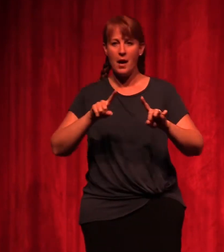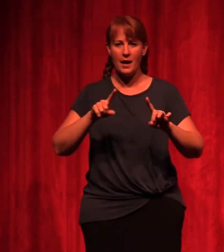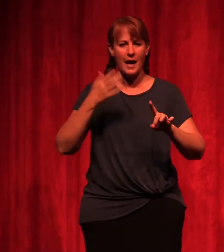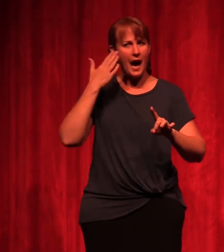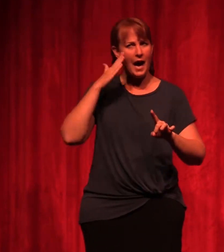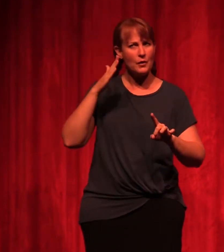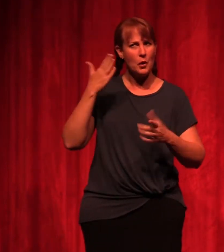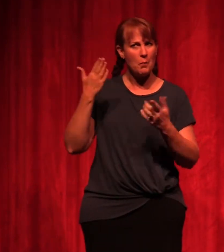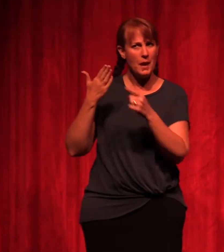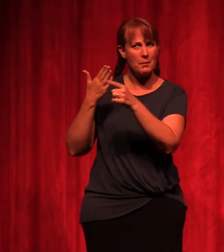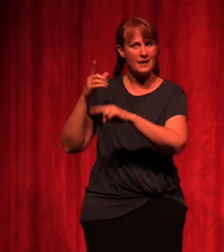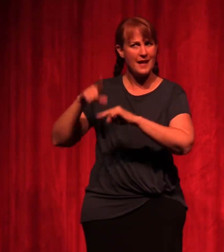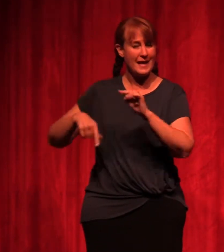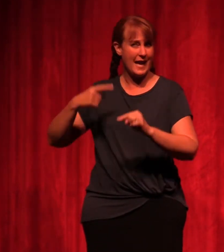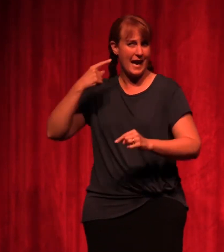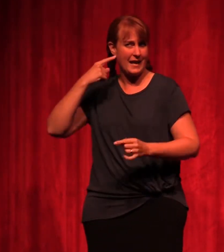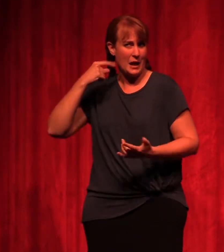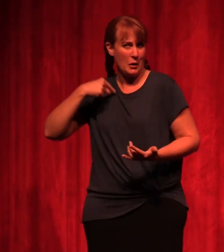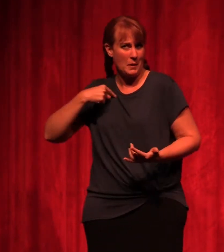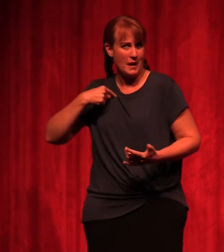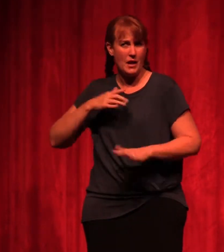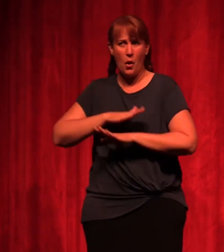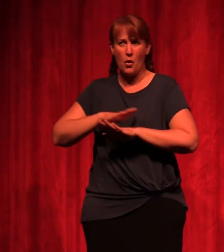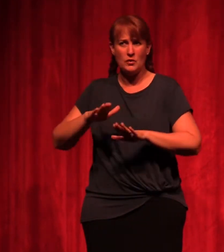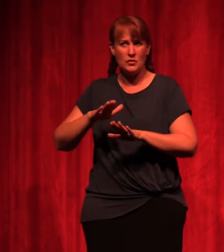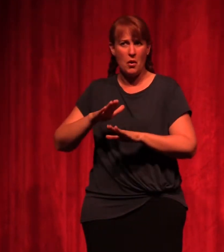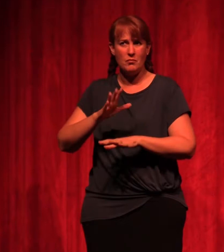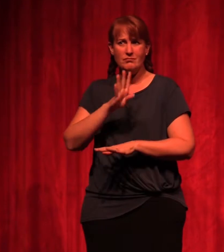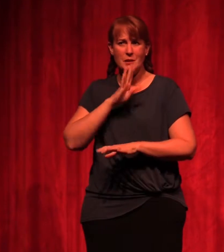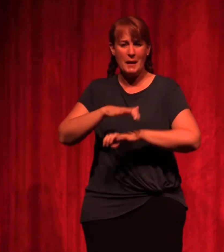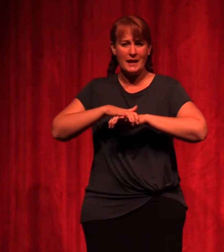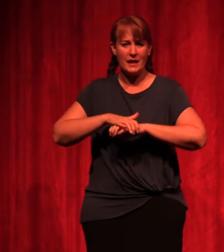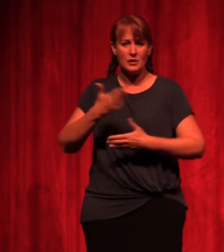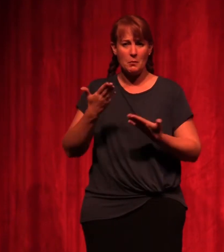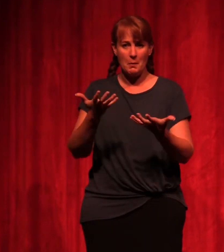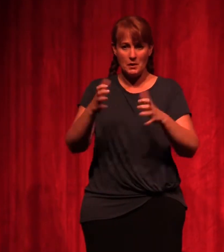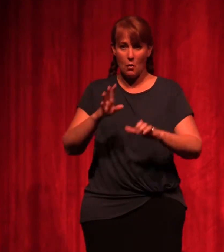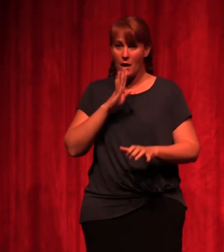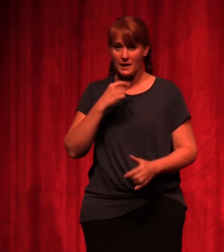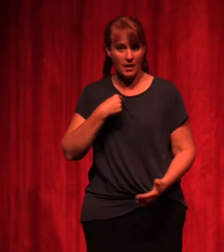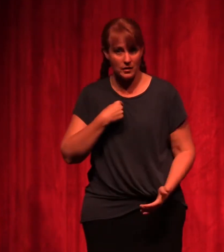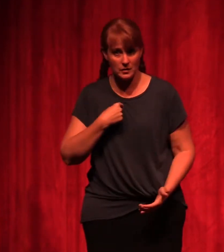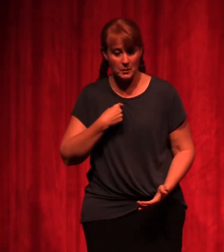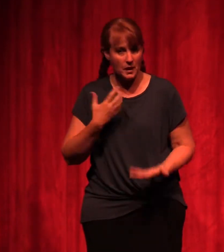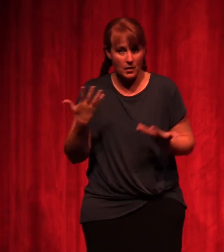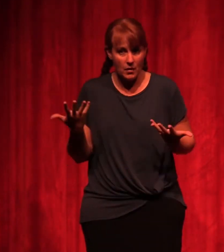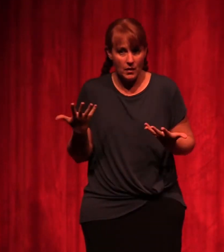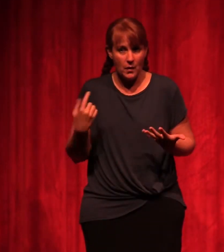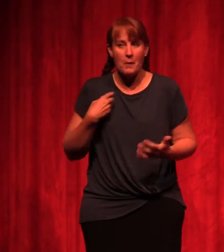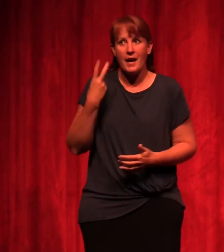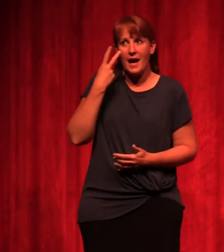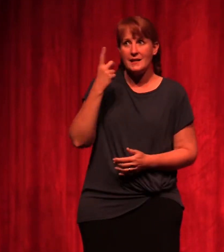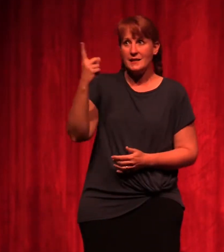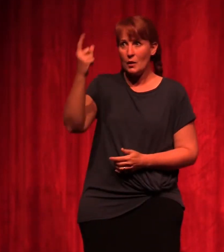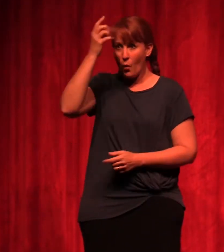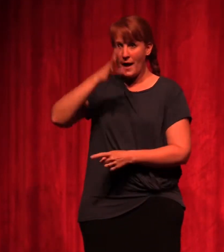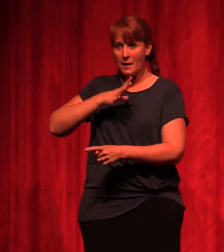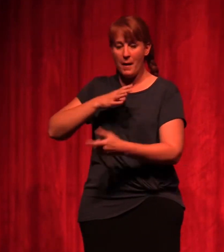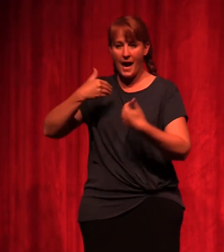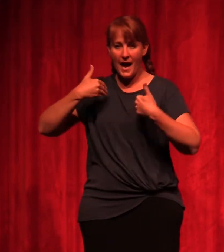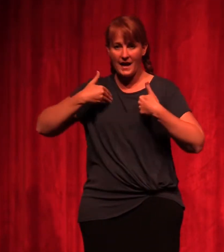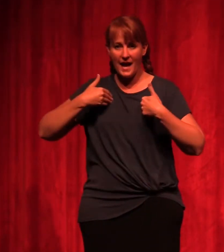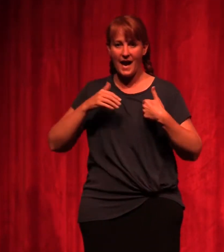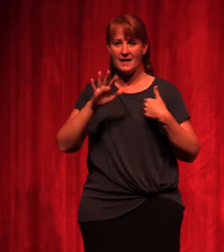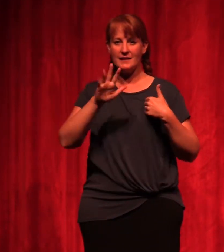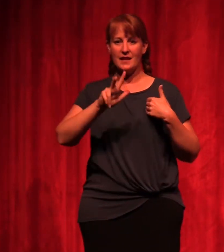if they don't hear me or they don't speak English or they just don't want to talk to me. But I see that one man has